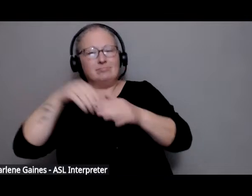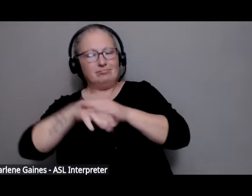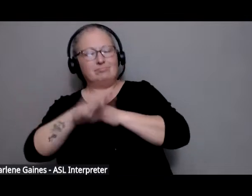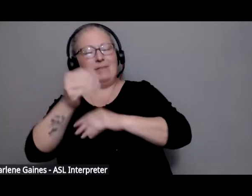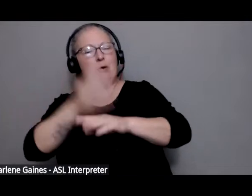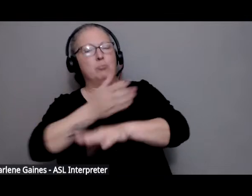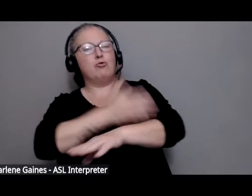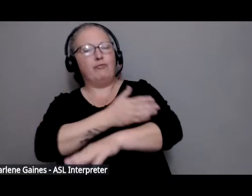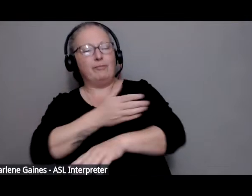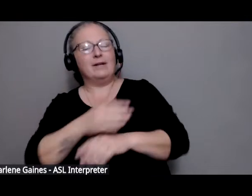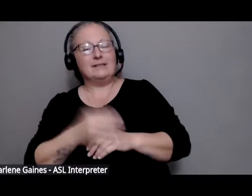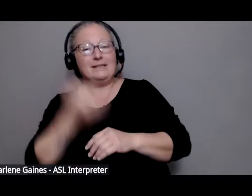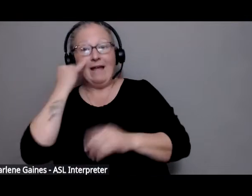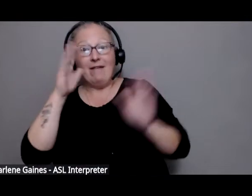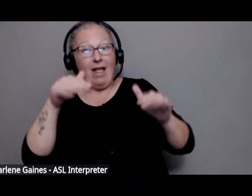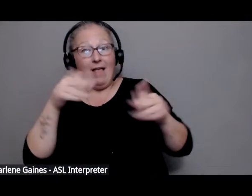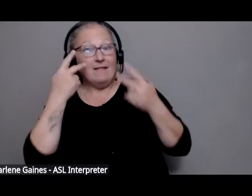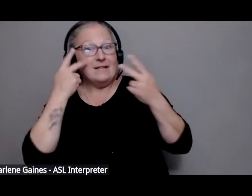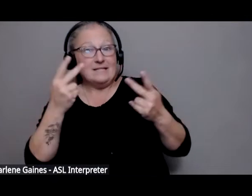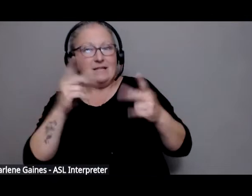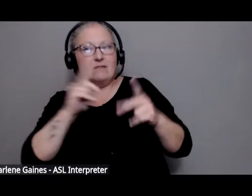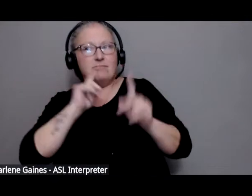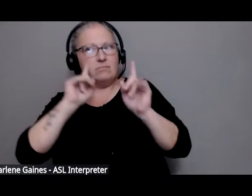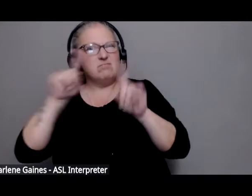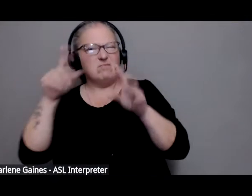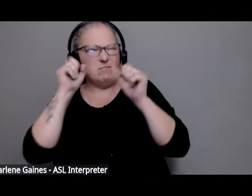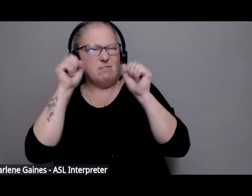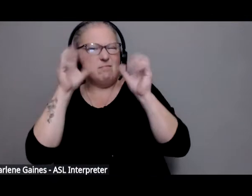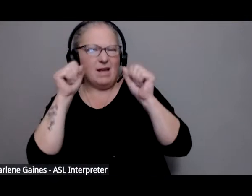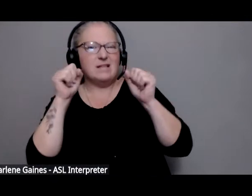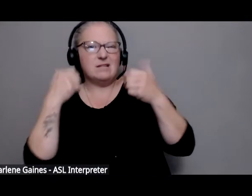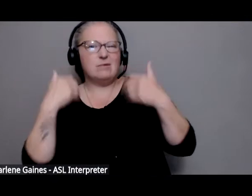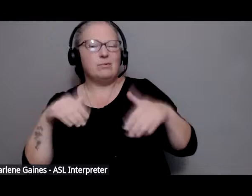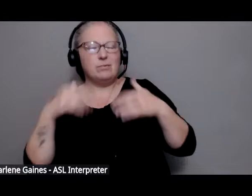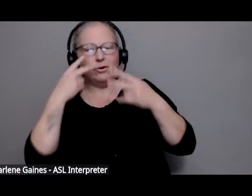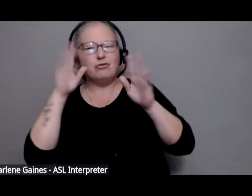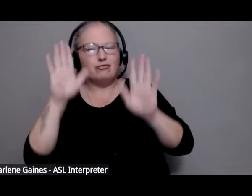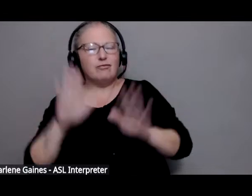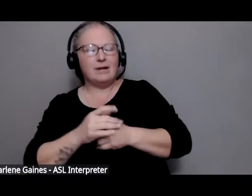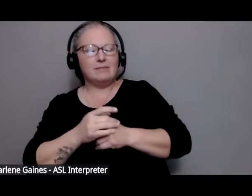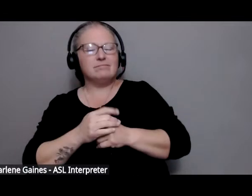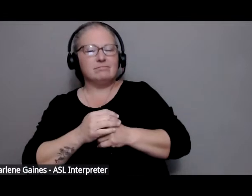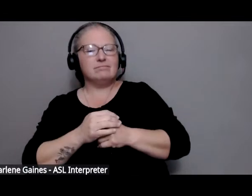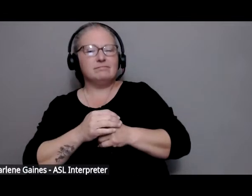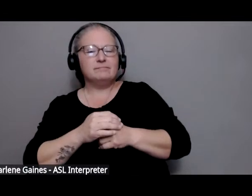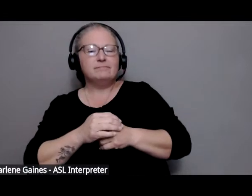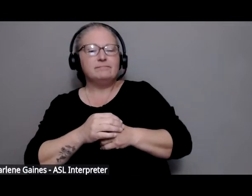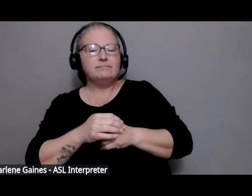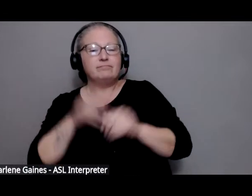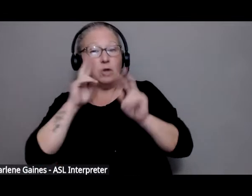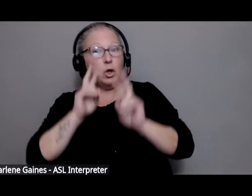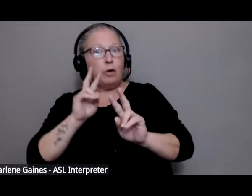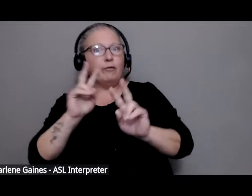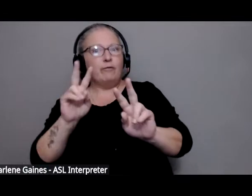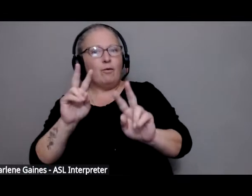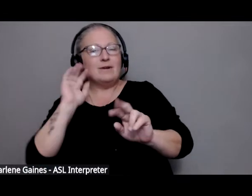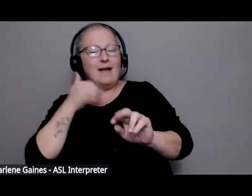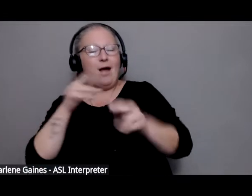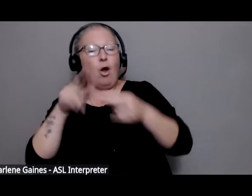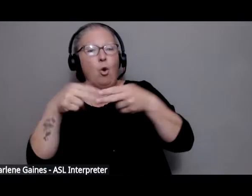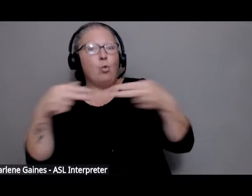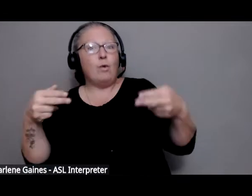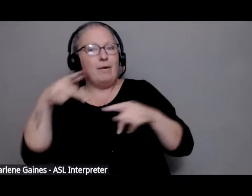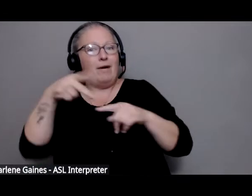time. And if you haven't been by there, it's amazing. It really, really looks great. So I look forward to our ribbon cutting back